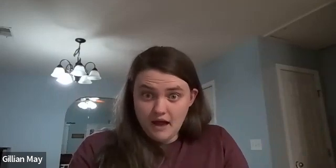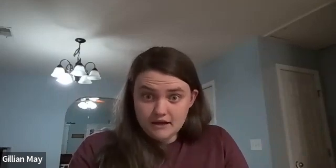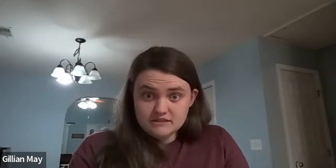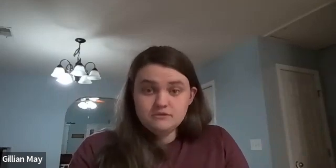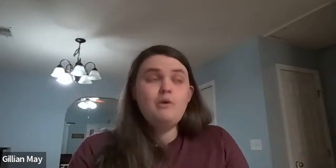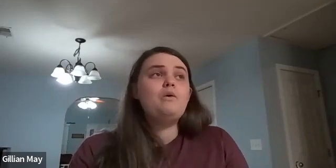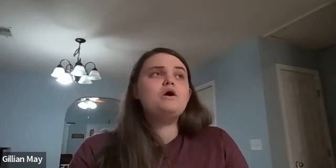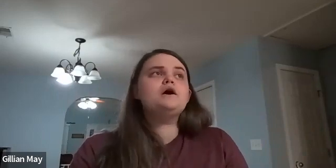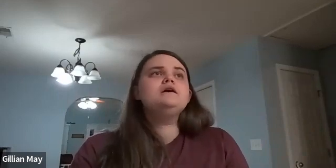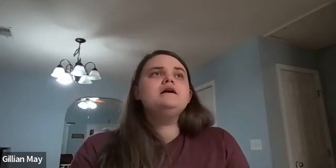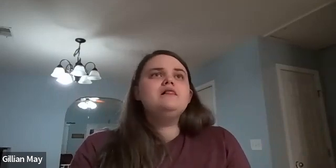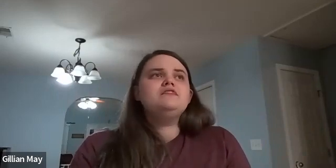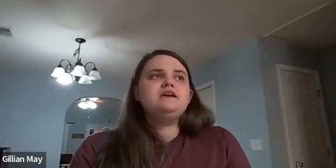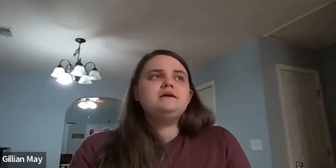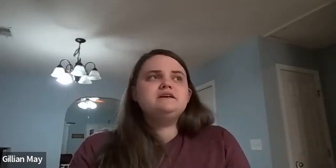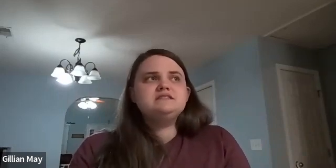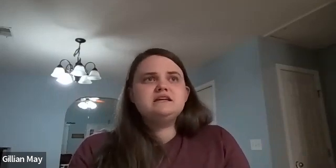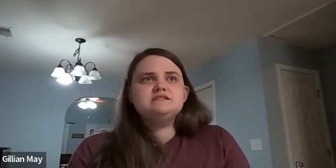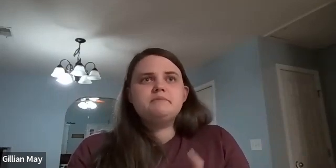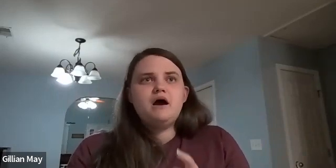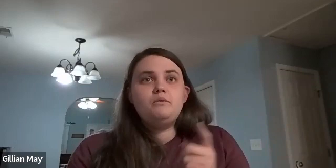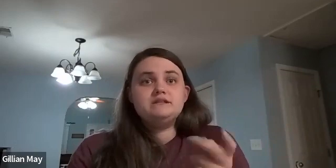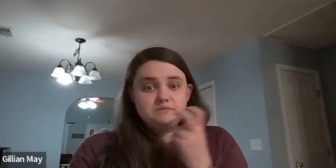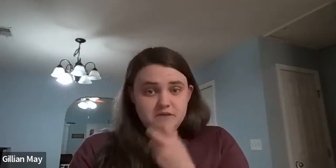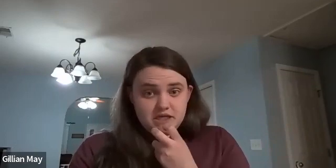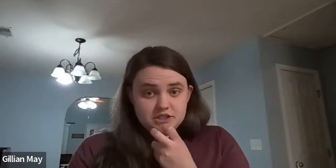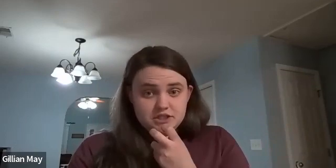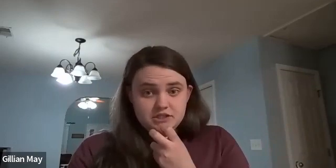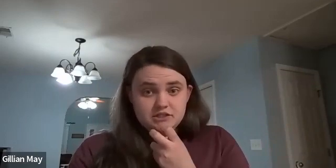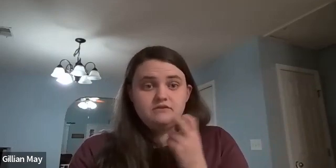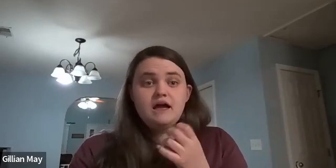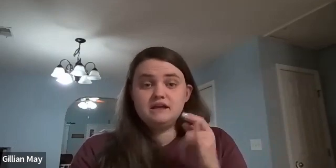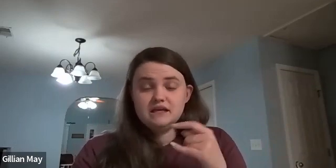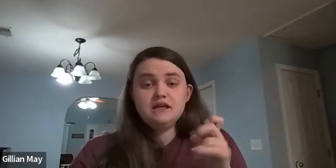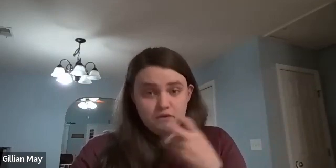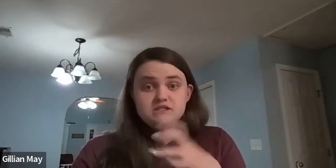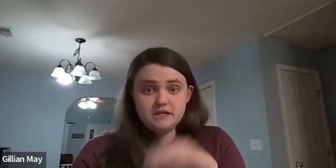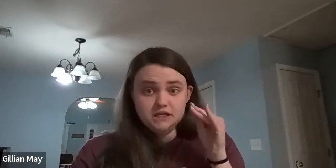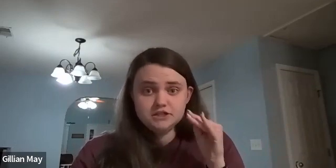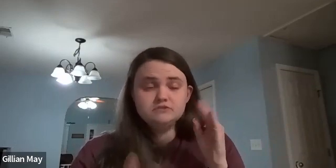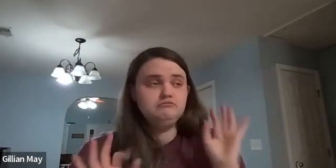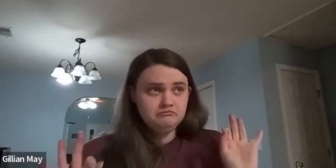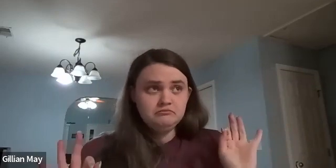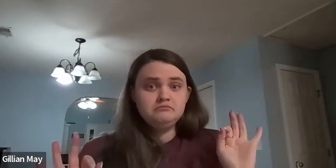that. Or the biggest thing is about with speech, like a kid can learn speech.